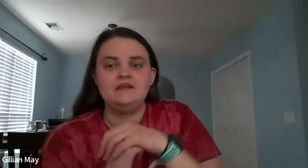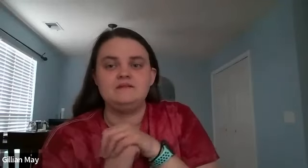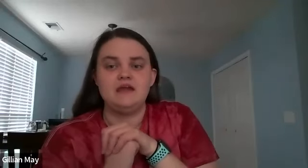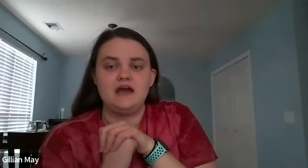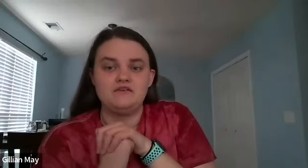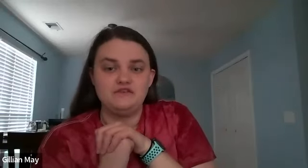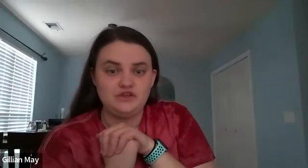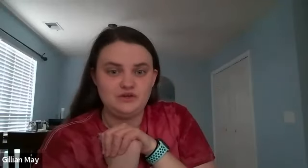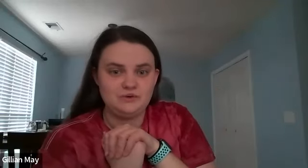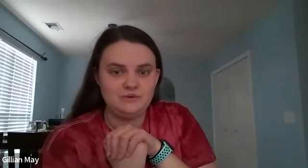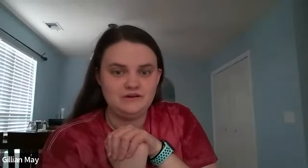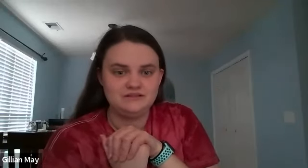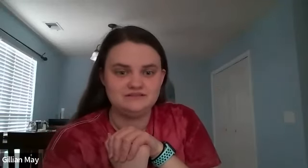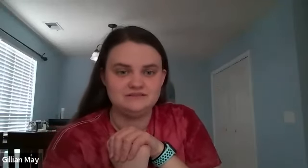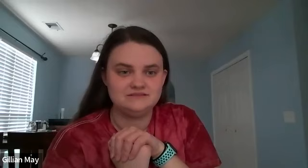We have Q.